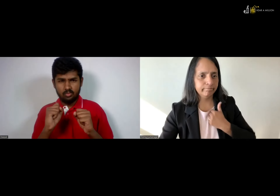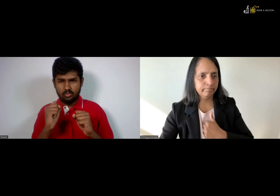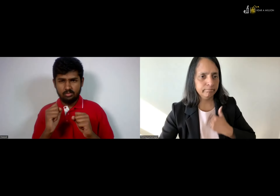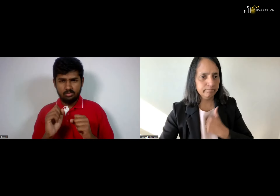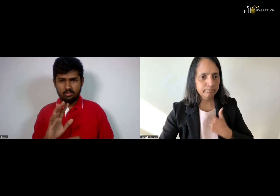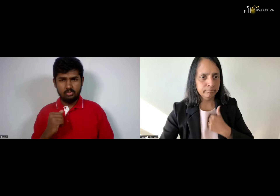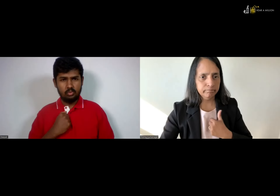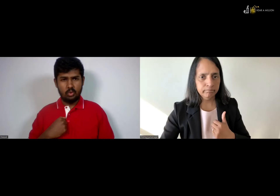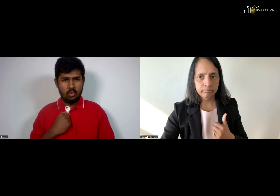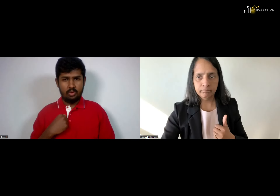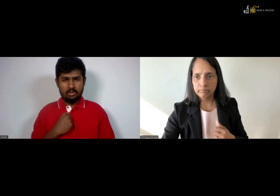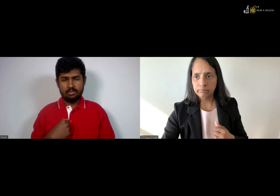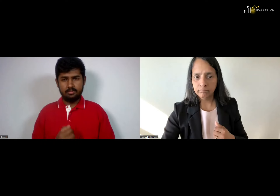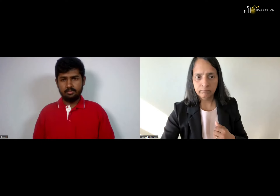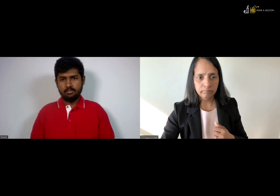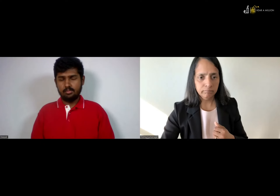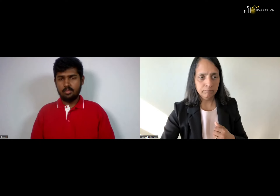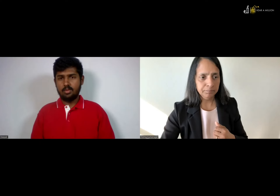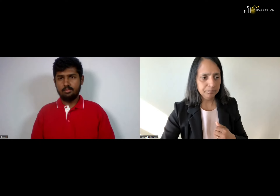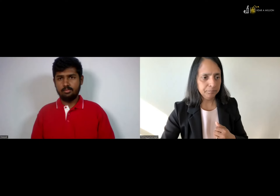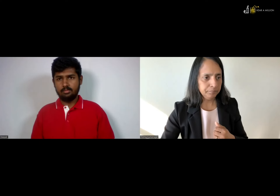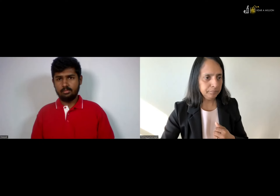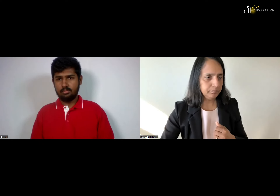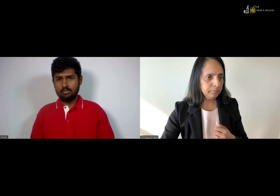I know it's hard to see. Sorry.